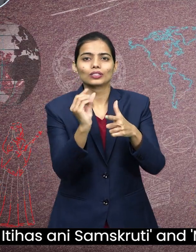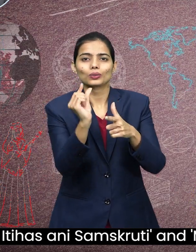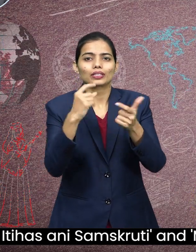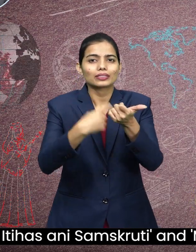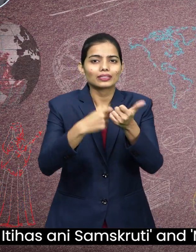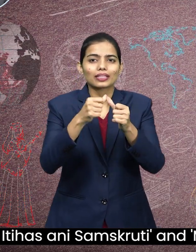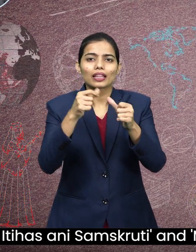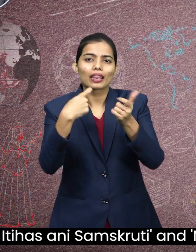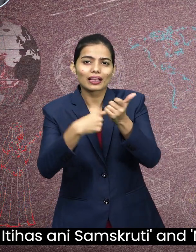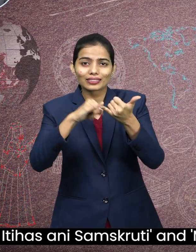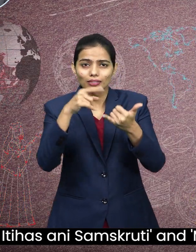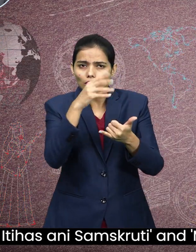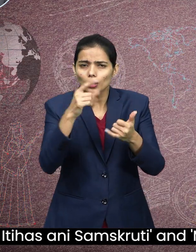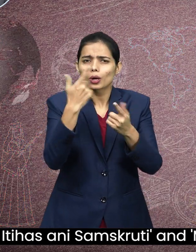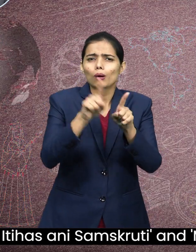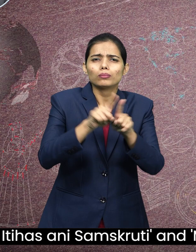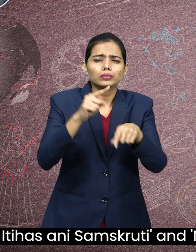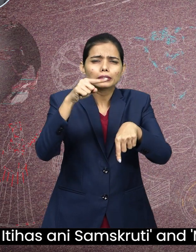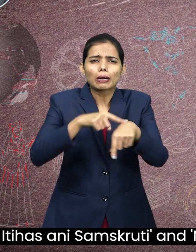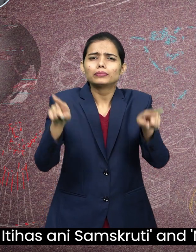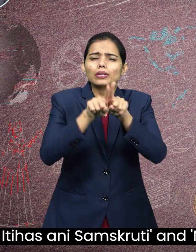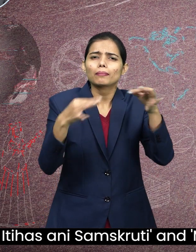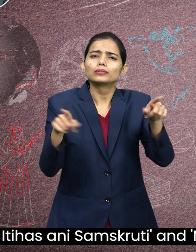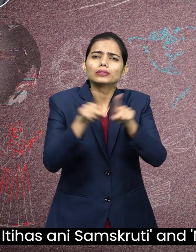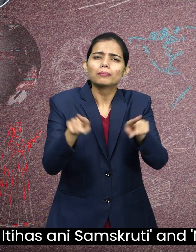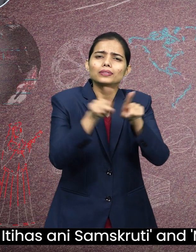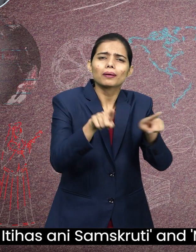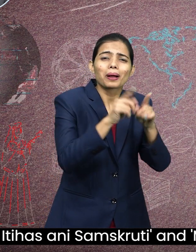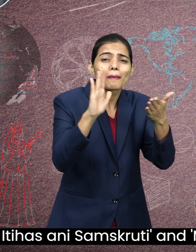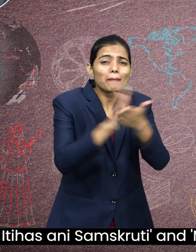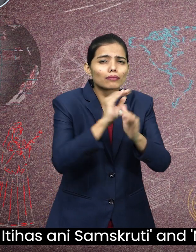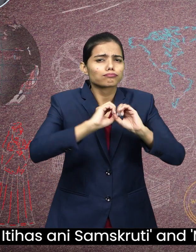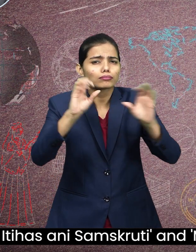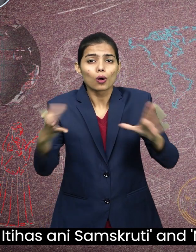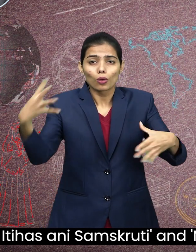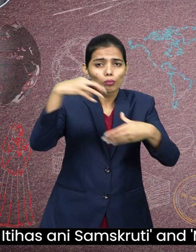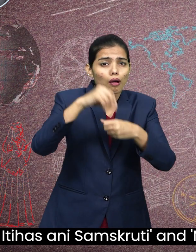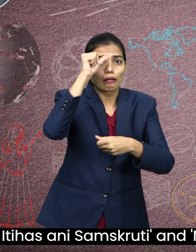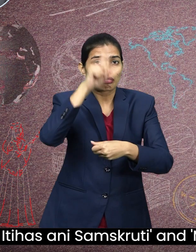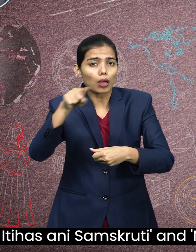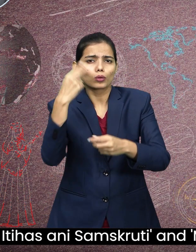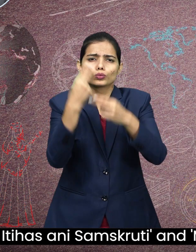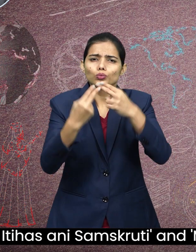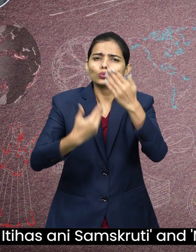Bharatiya Itihas Ani Samskruti and Marathwada Itihas Parishad